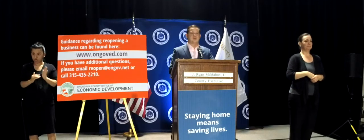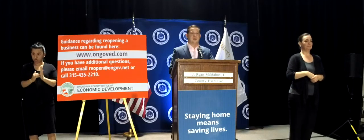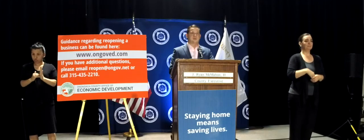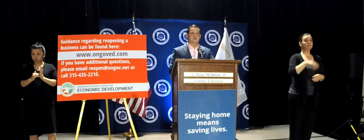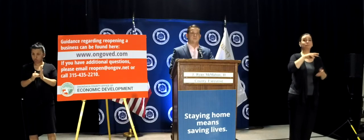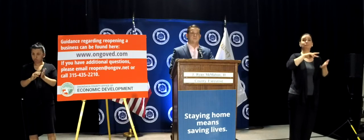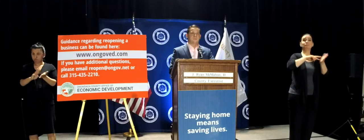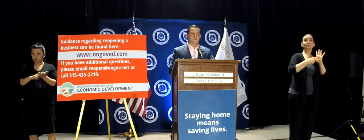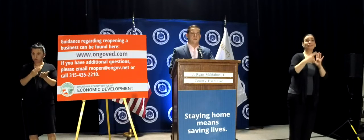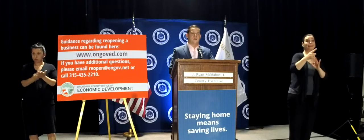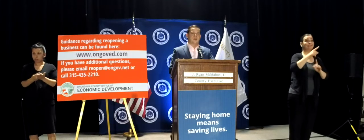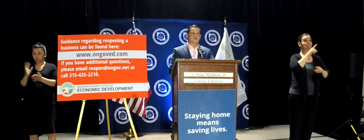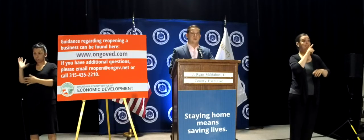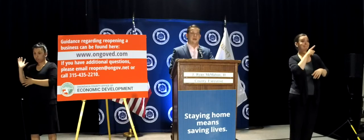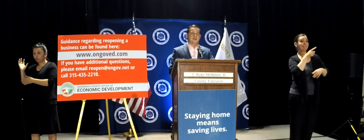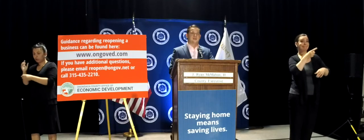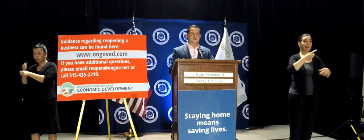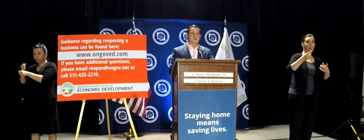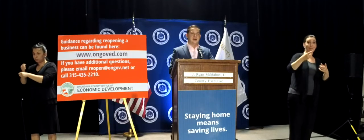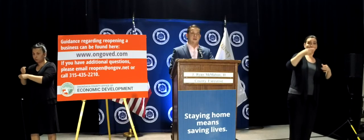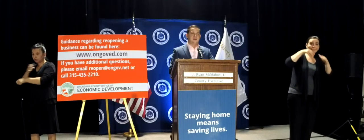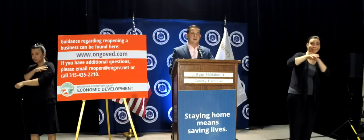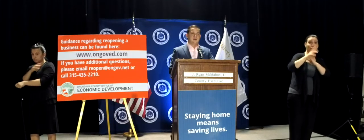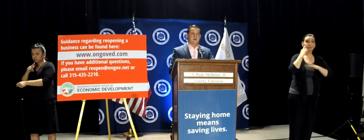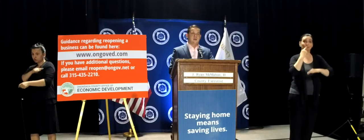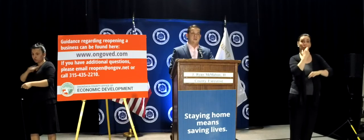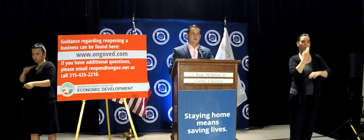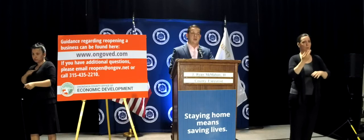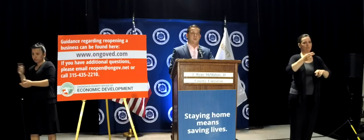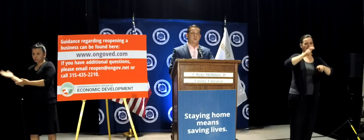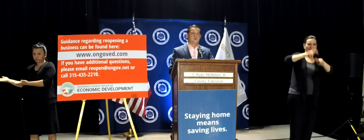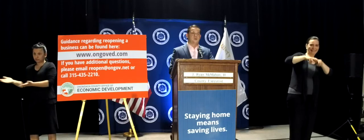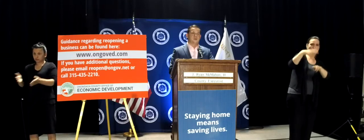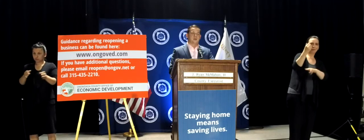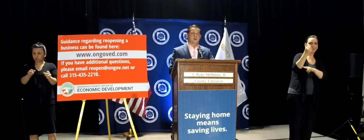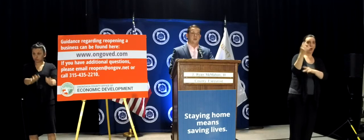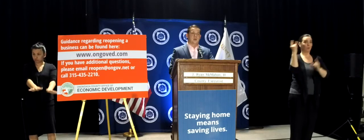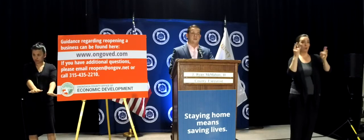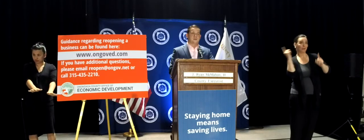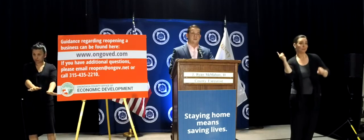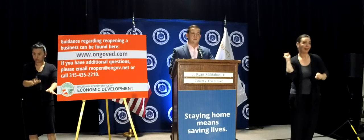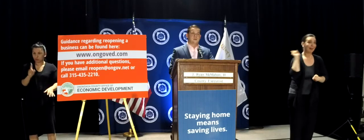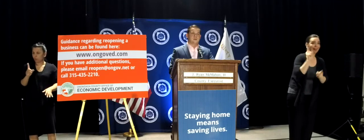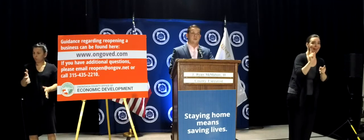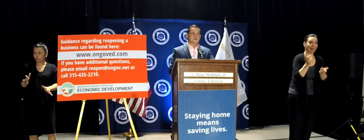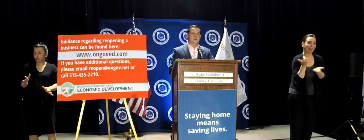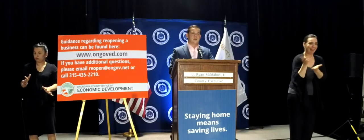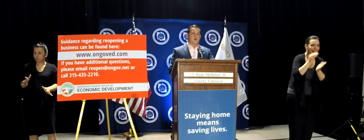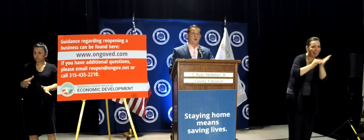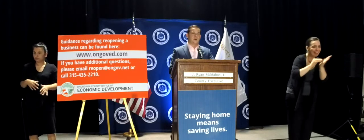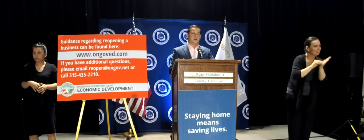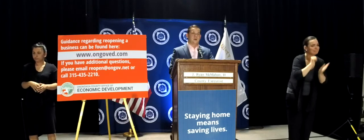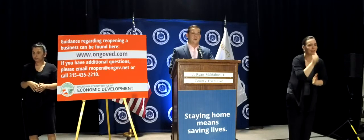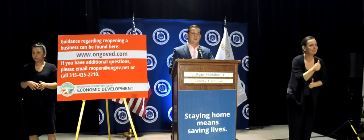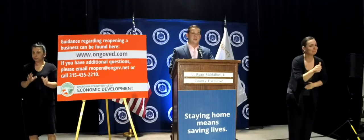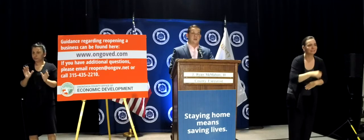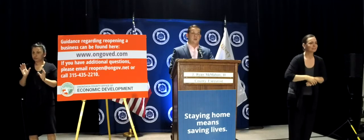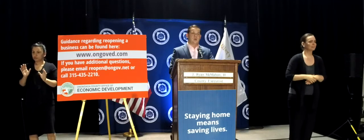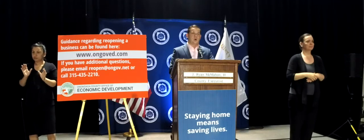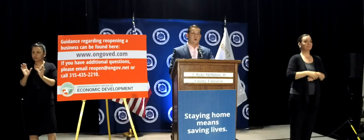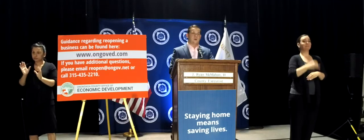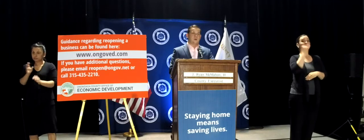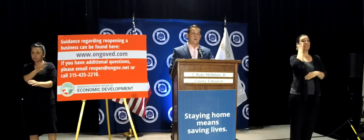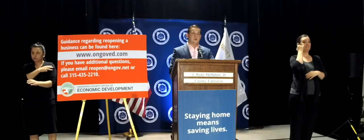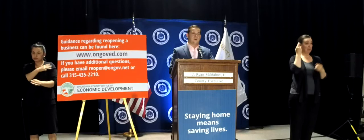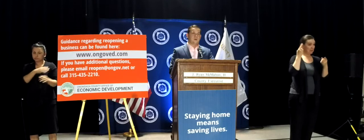at restaurants. A restaurant that does that is in jeopardy of losing their liquor license through the state of New York. The state of